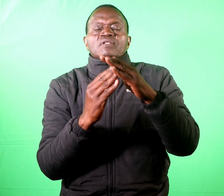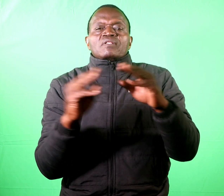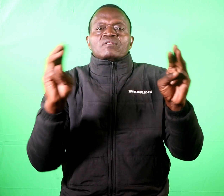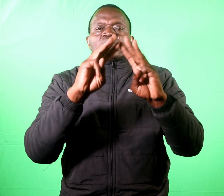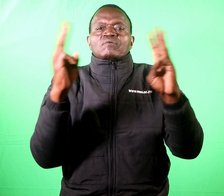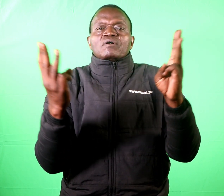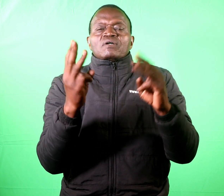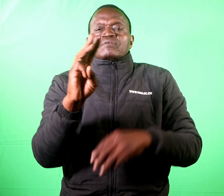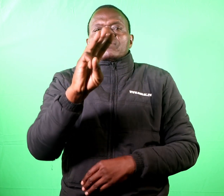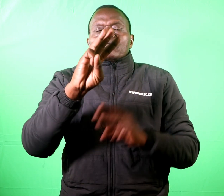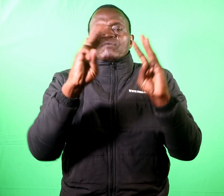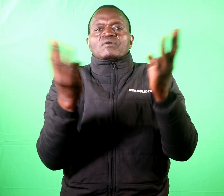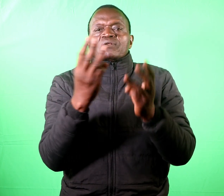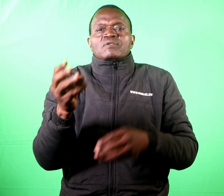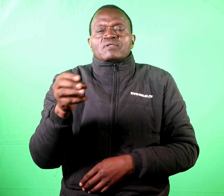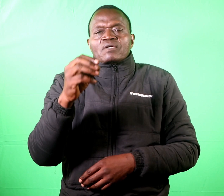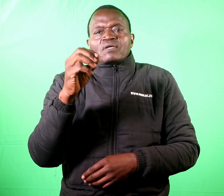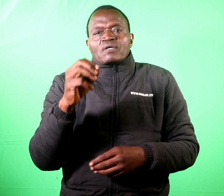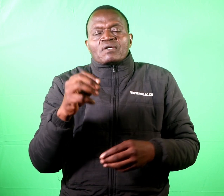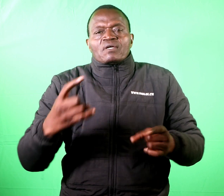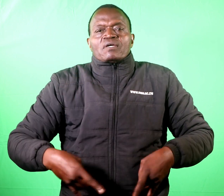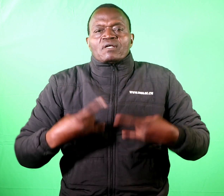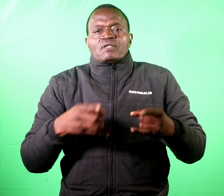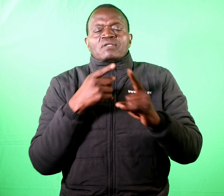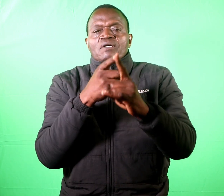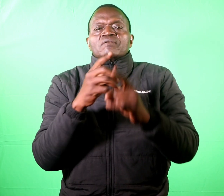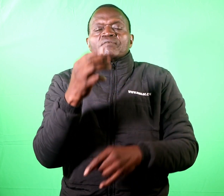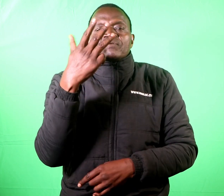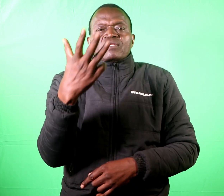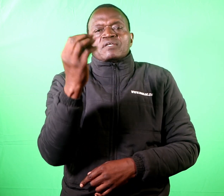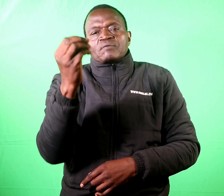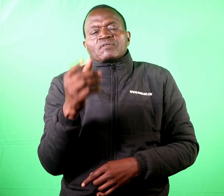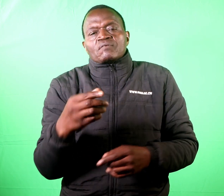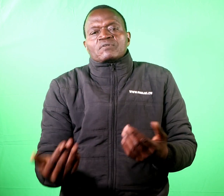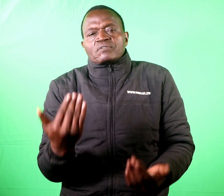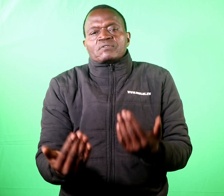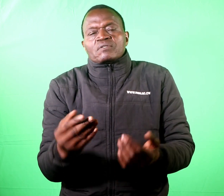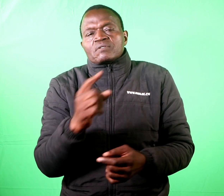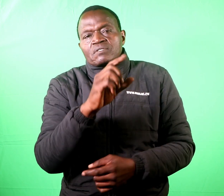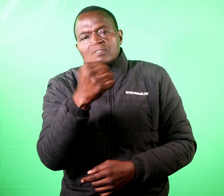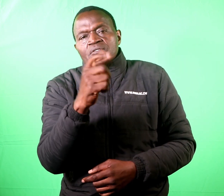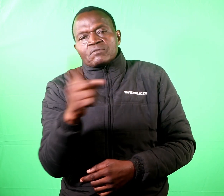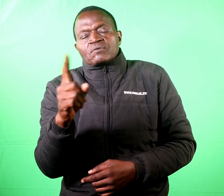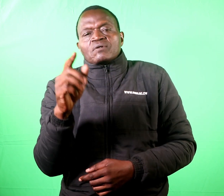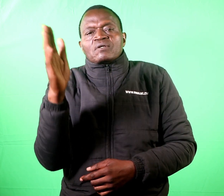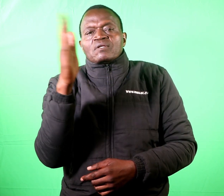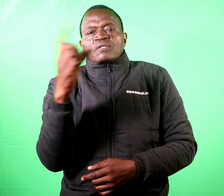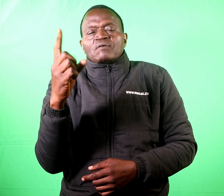target of 90% for children aged 6 to 11 months who received vitamin A.